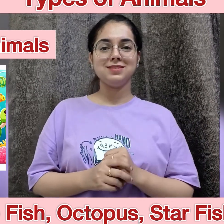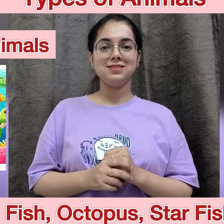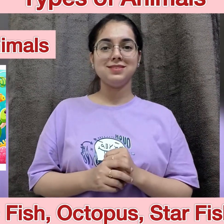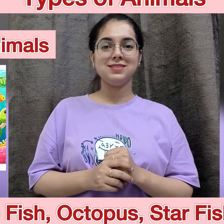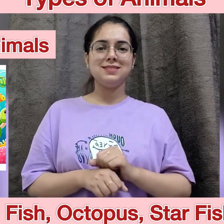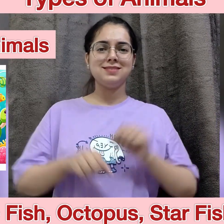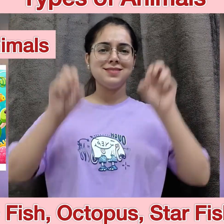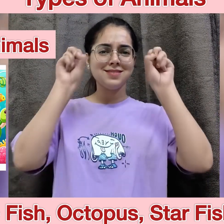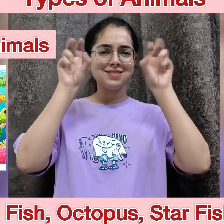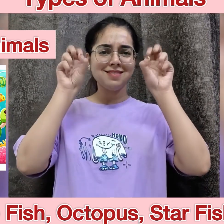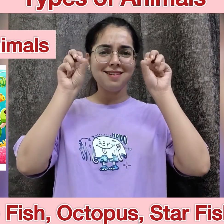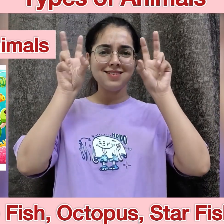octopus,